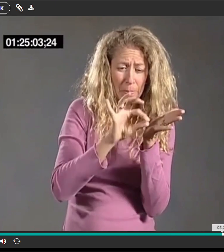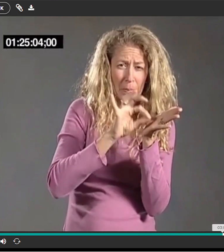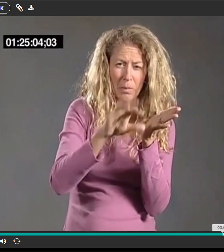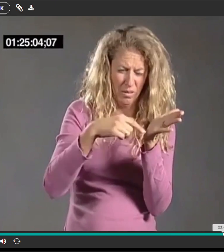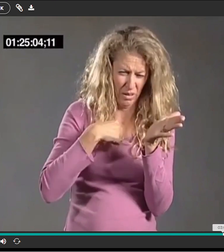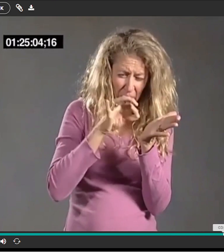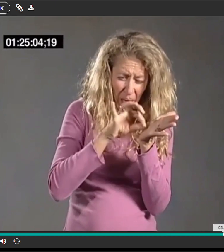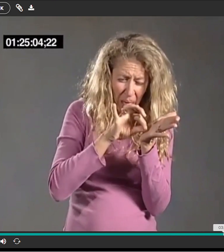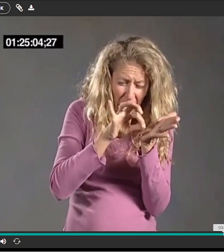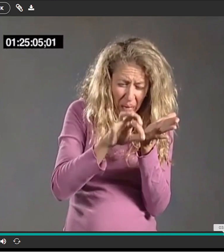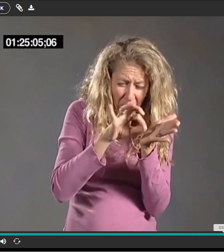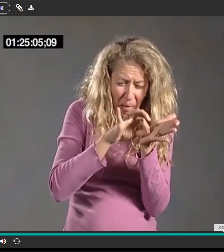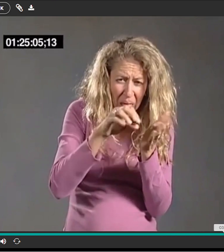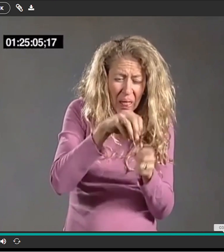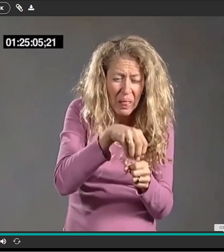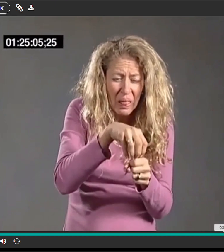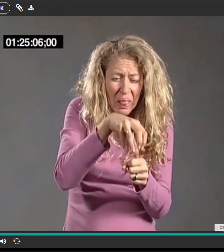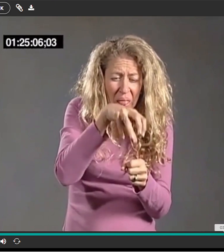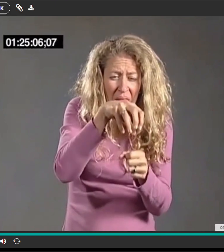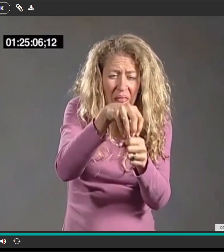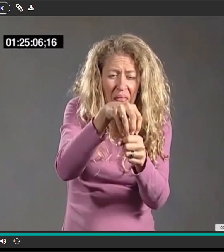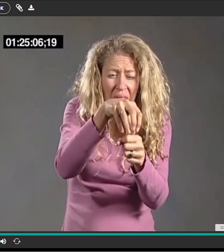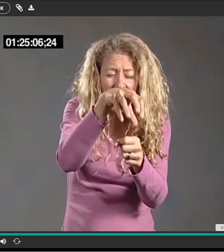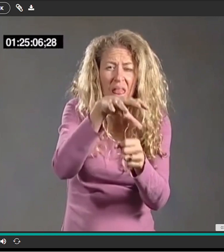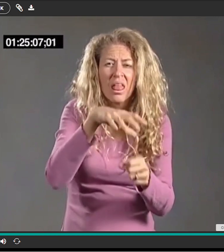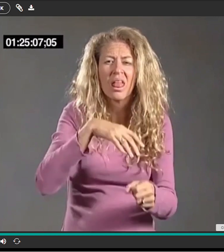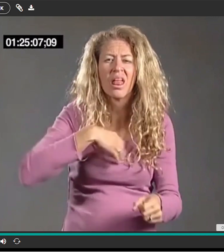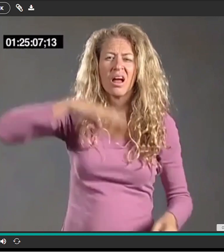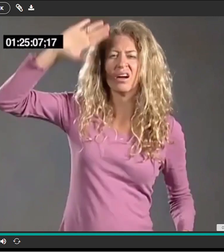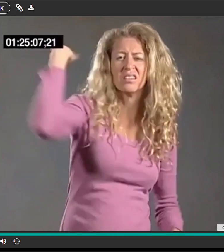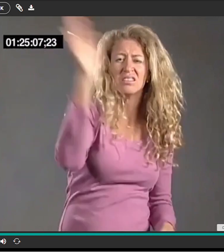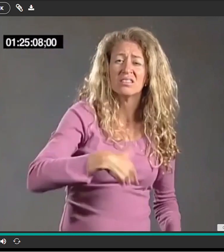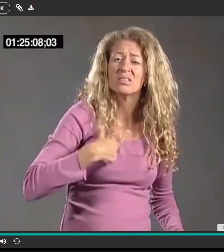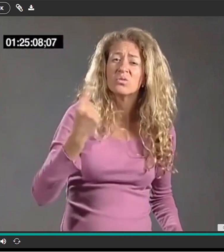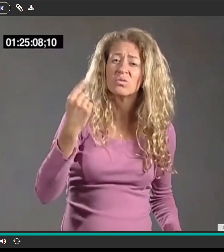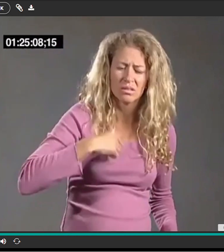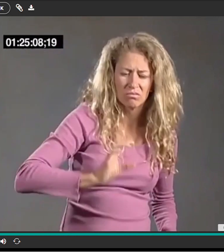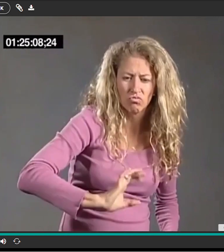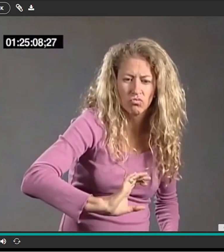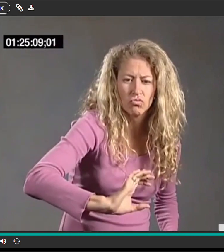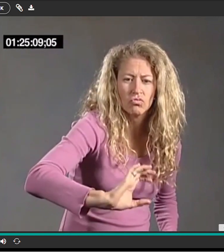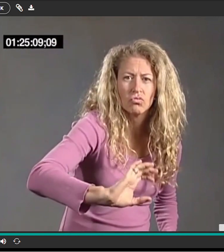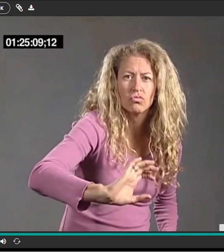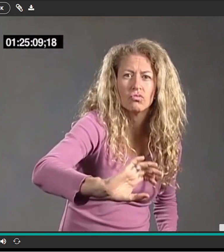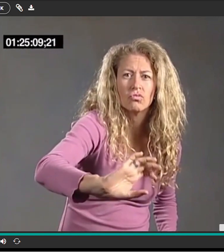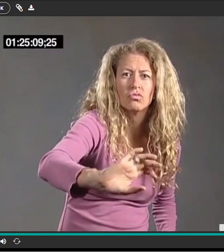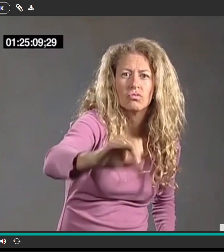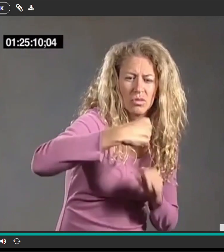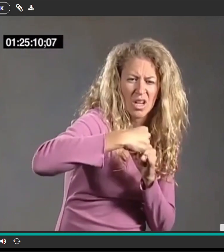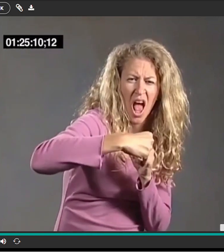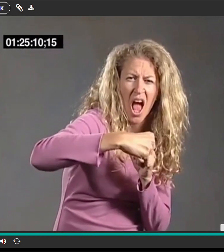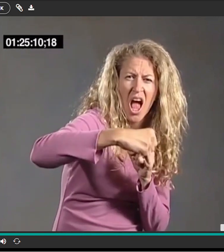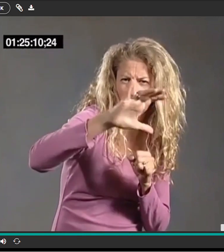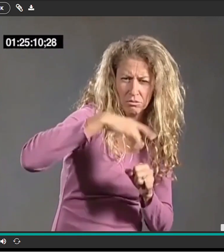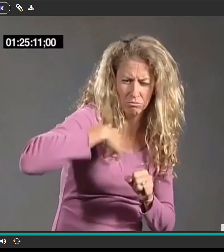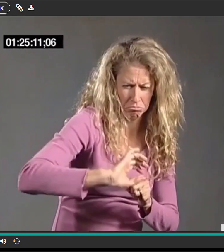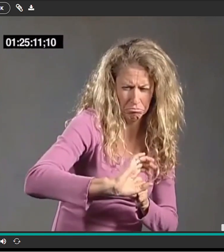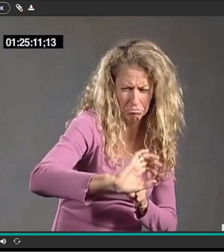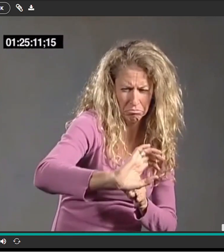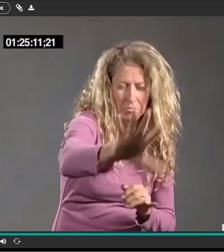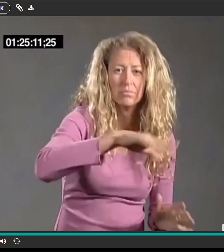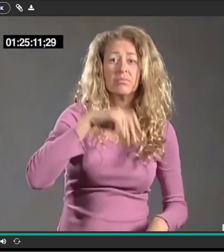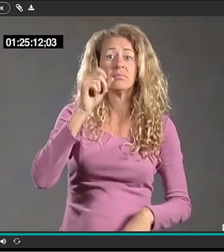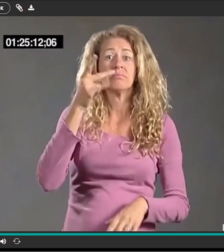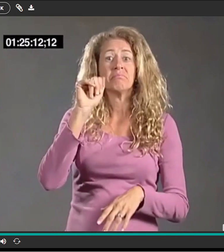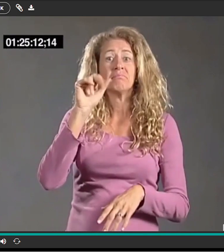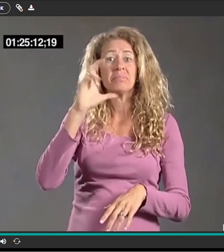seed and lettuce will grow from that. And the package was telling me to just plant one little seed at a time and space them out. And I was like, heck